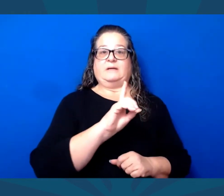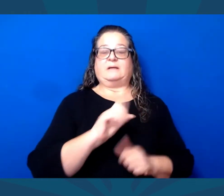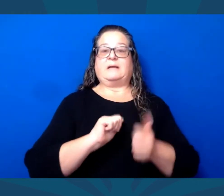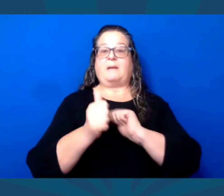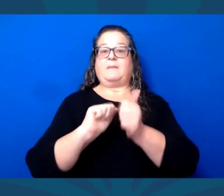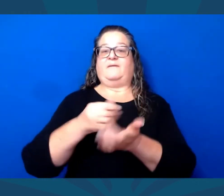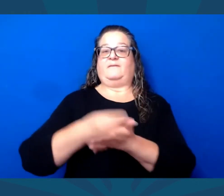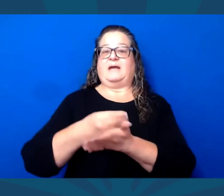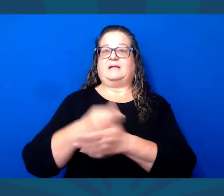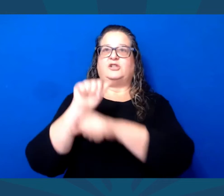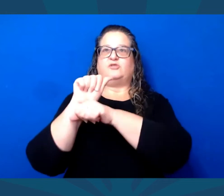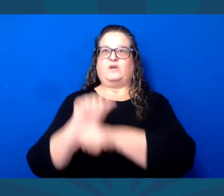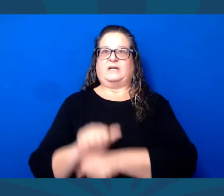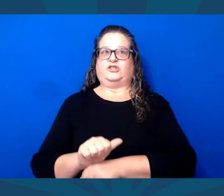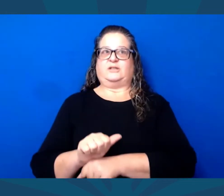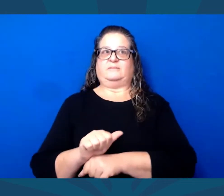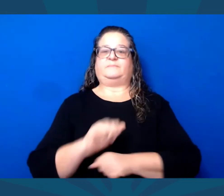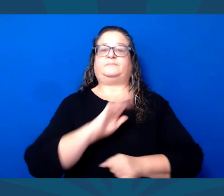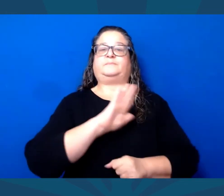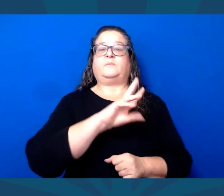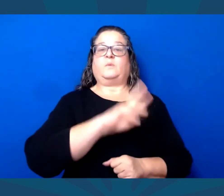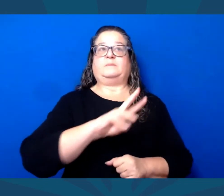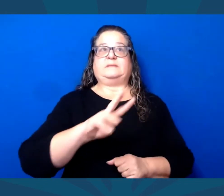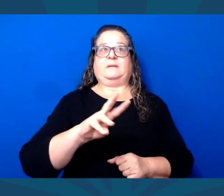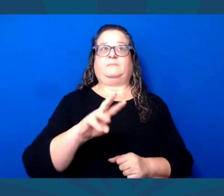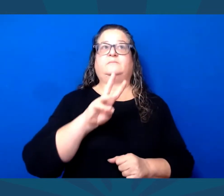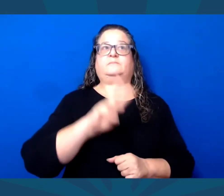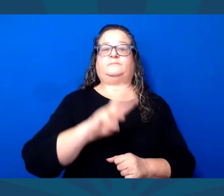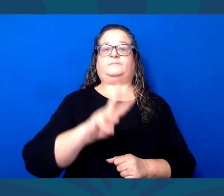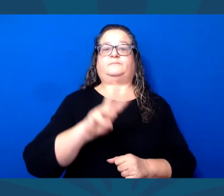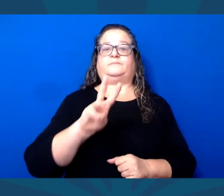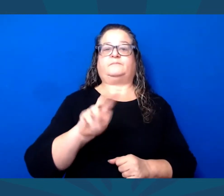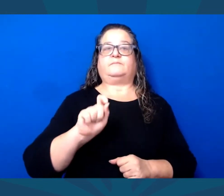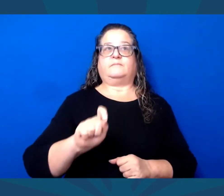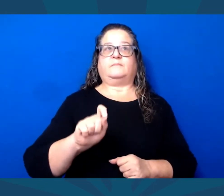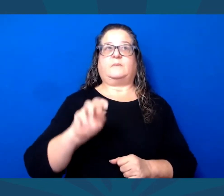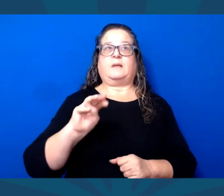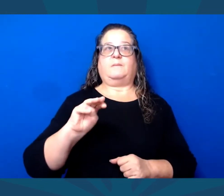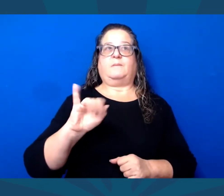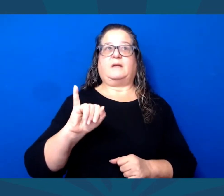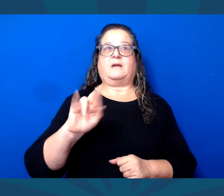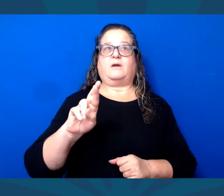Party, Democrat. Campaign funding, traditional. Website,